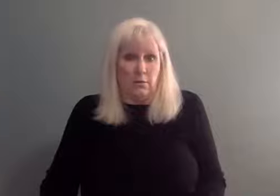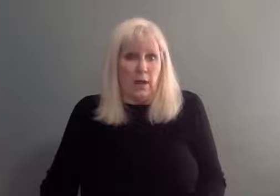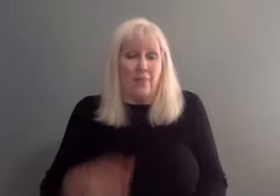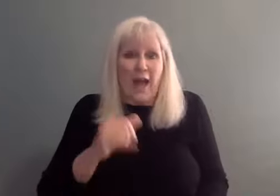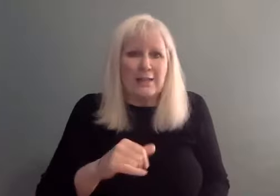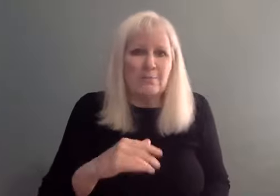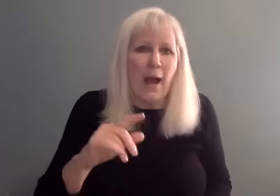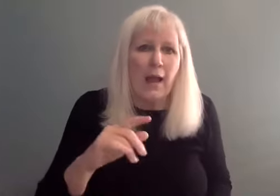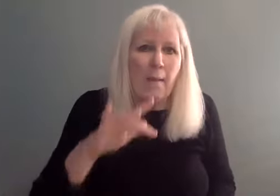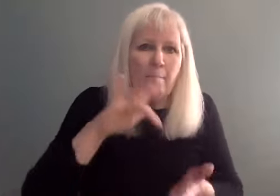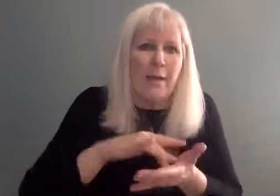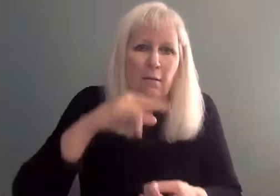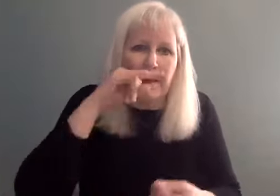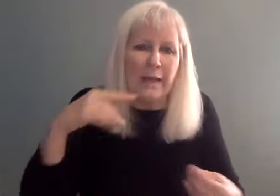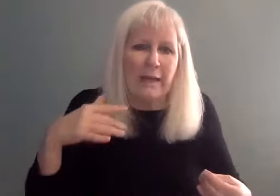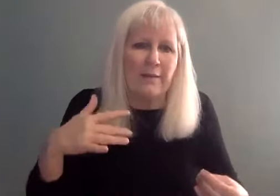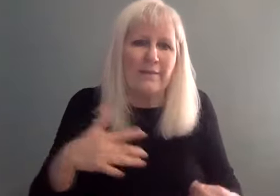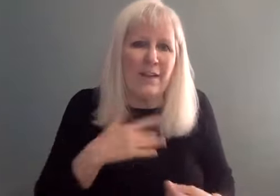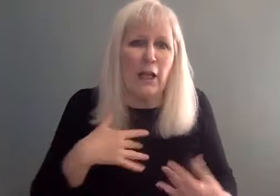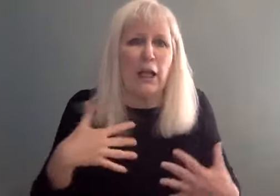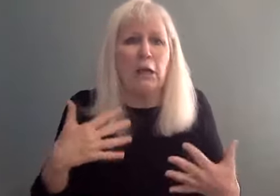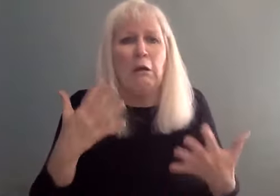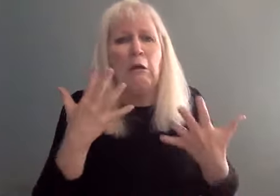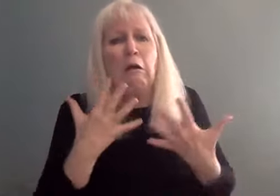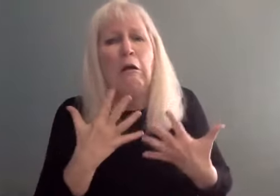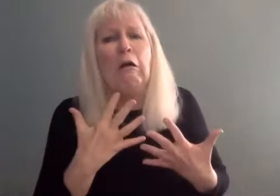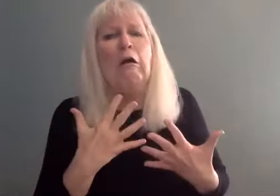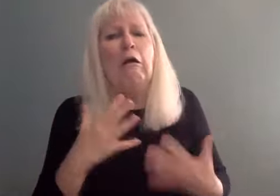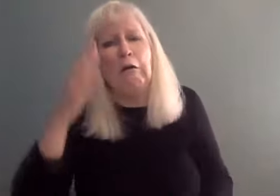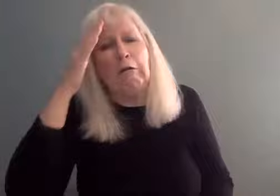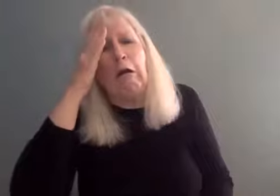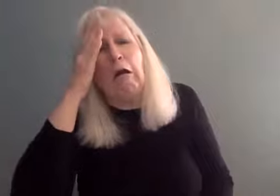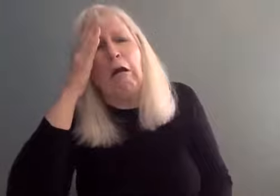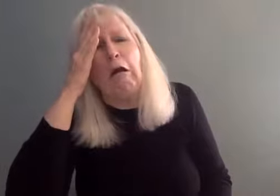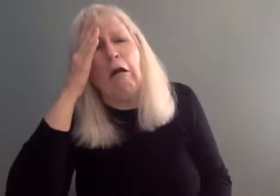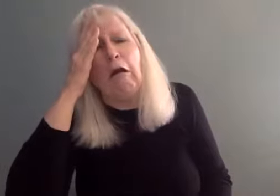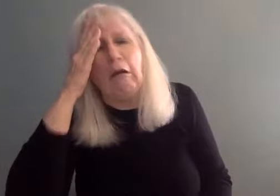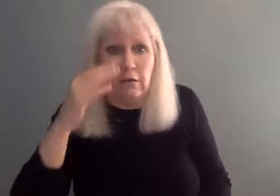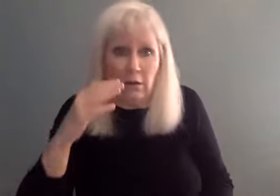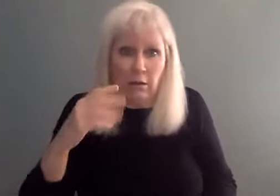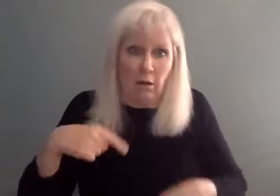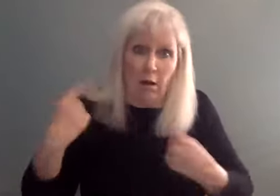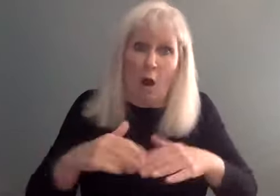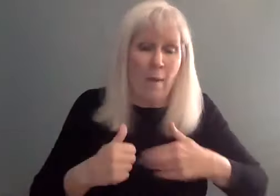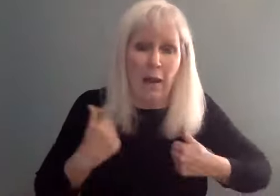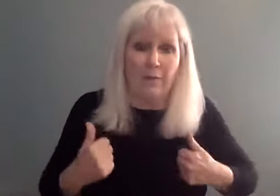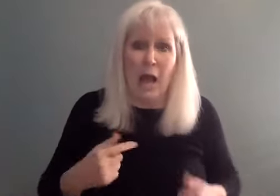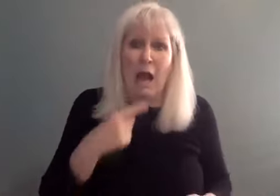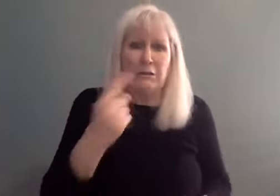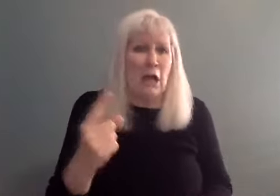got, I can get my soapbox. It's all wrapped up in my purse. I can unwrap it and put it out and tell you all why I'm not okay. 7